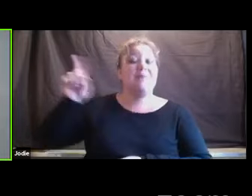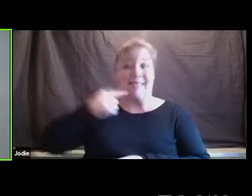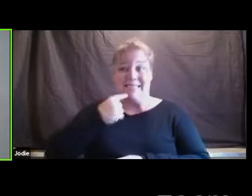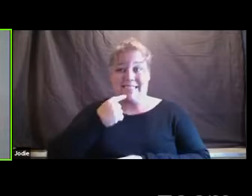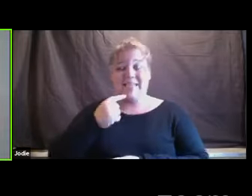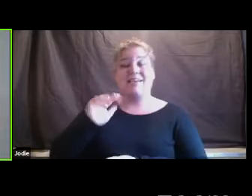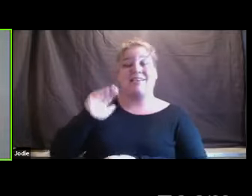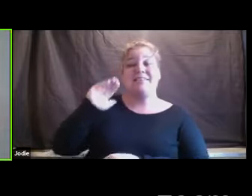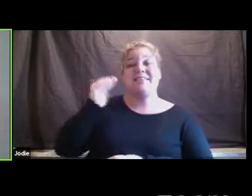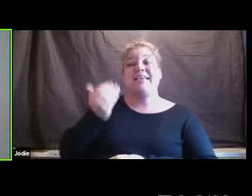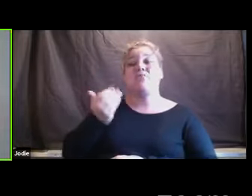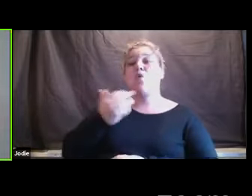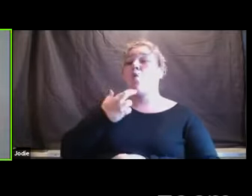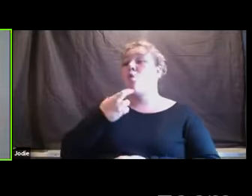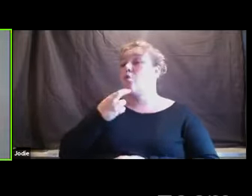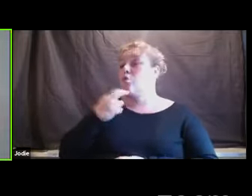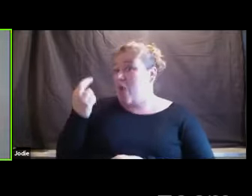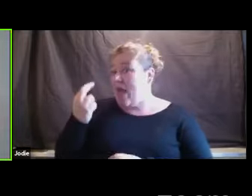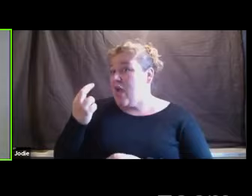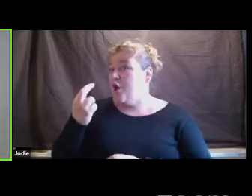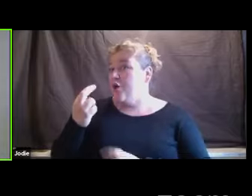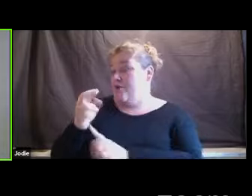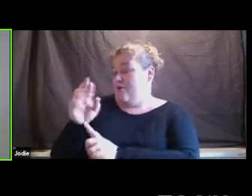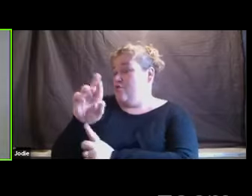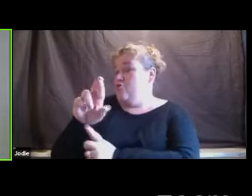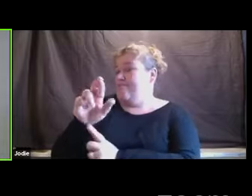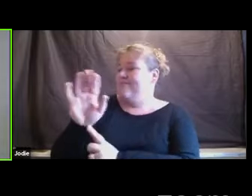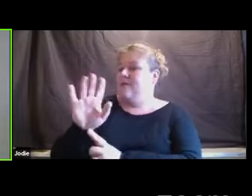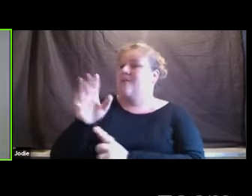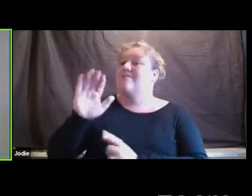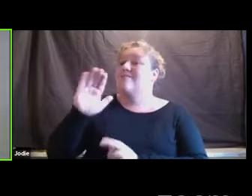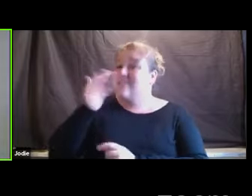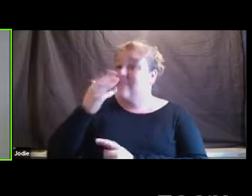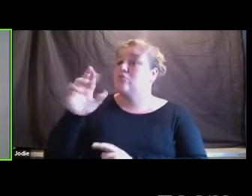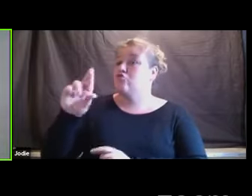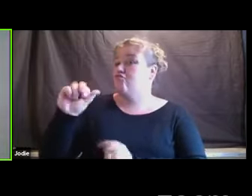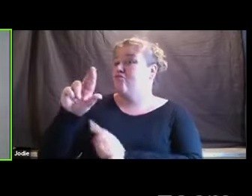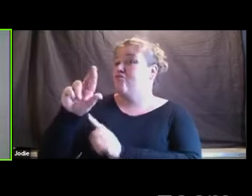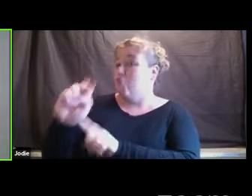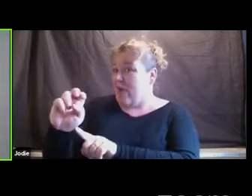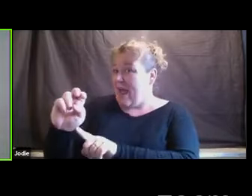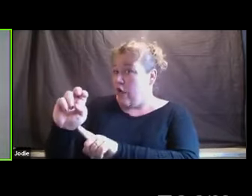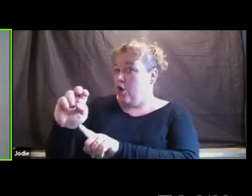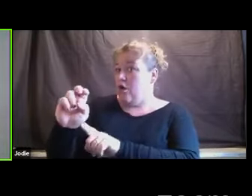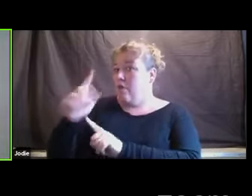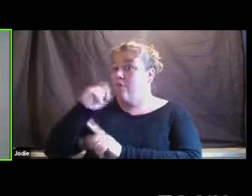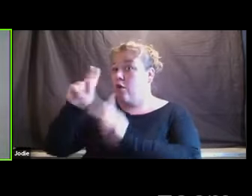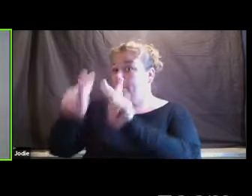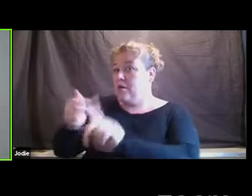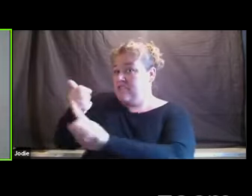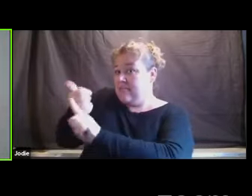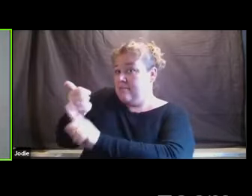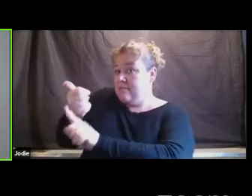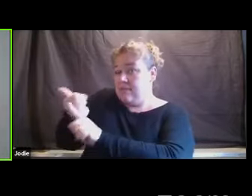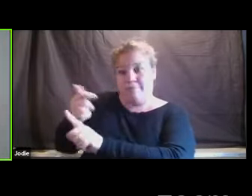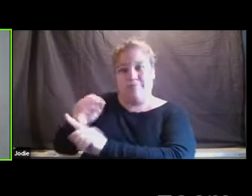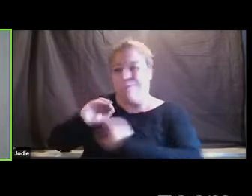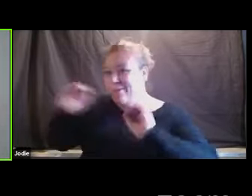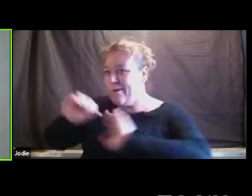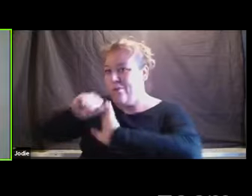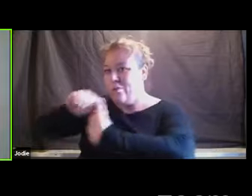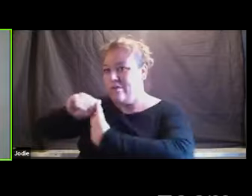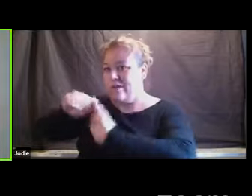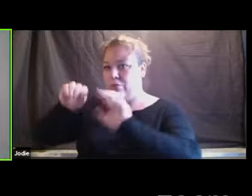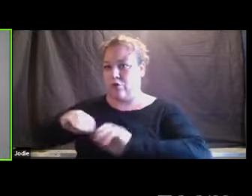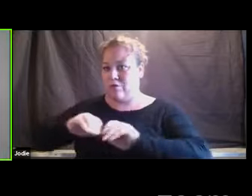rare. Asymptomatic transmission appears rare, but it's not definitive. And I think a lot of the challenge with this